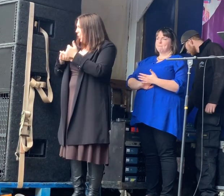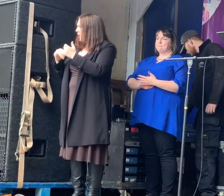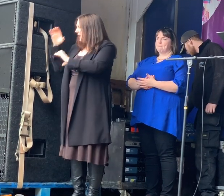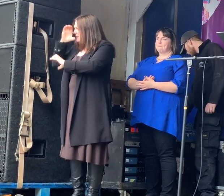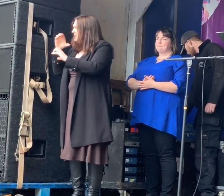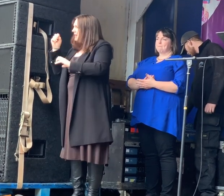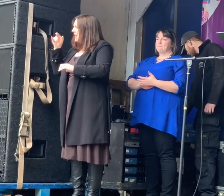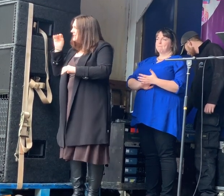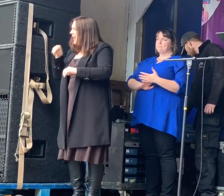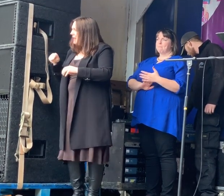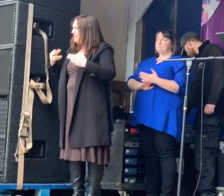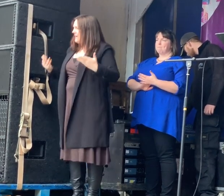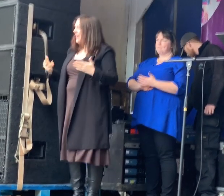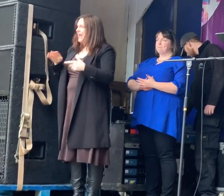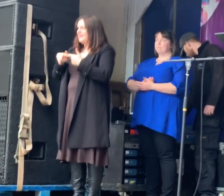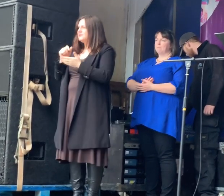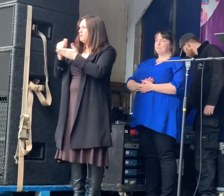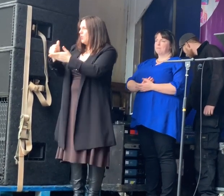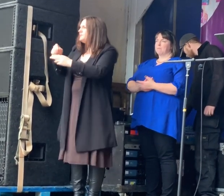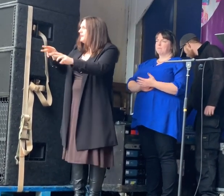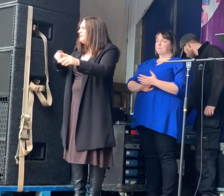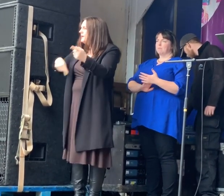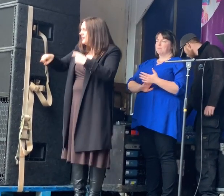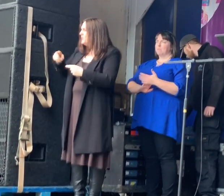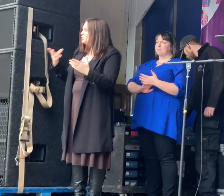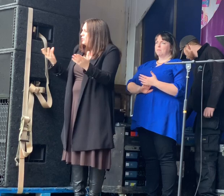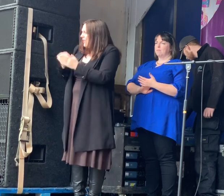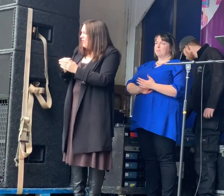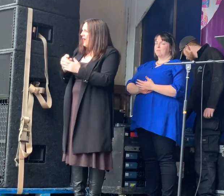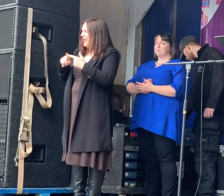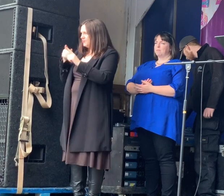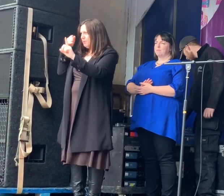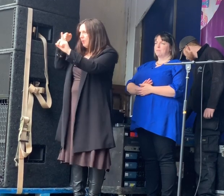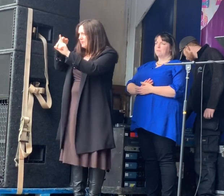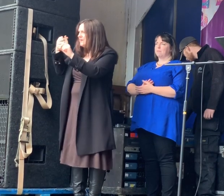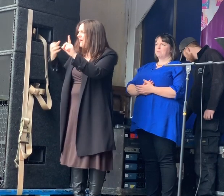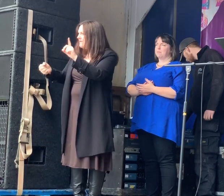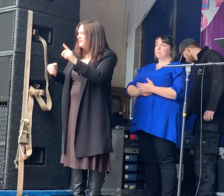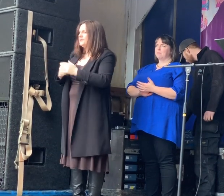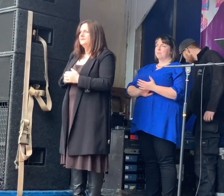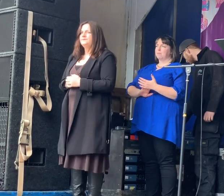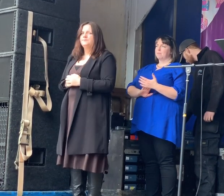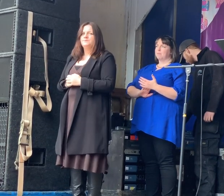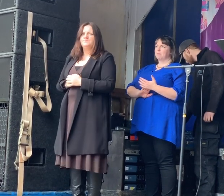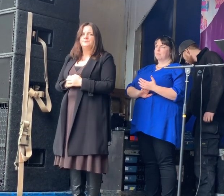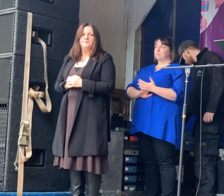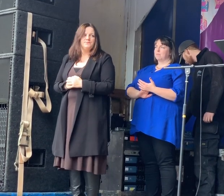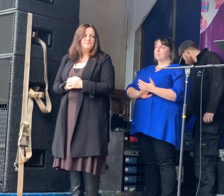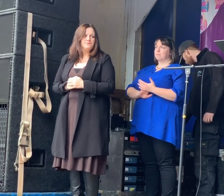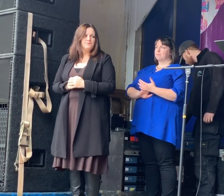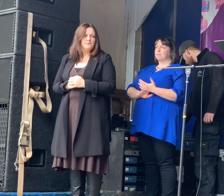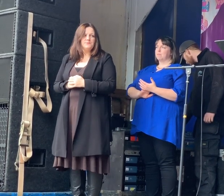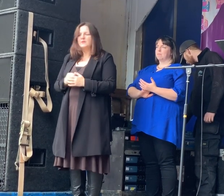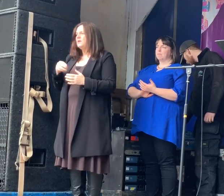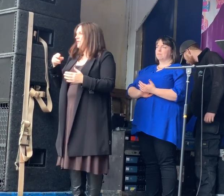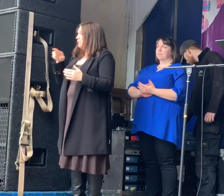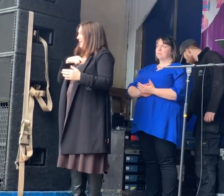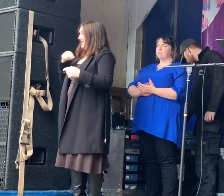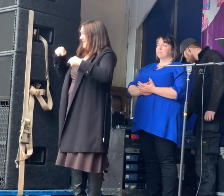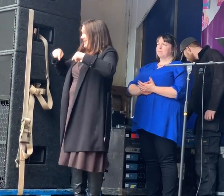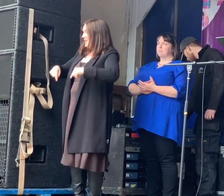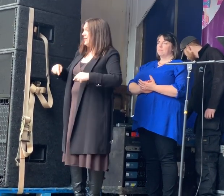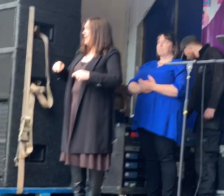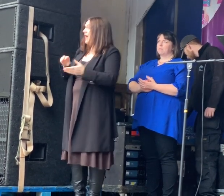asylum seekers to come together in unity and in purpose. Mercy seeks basic rights for asylum